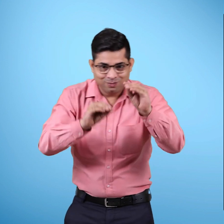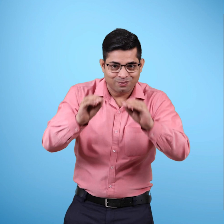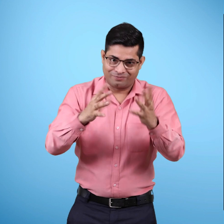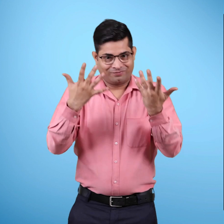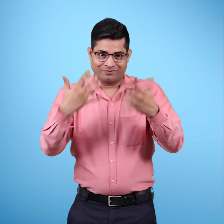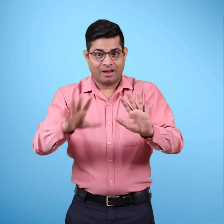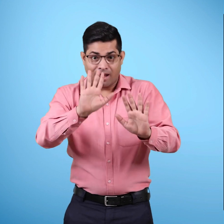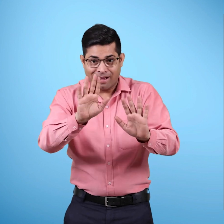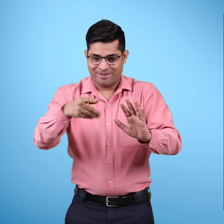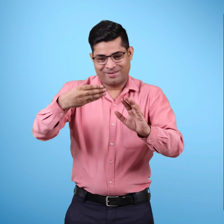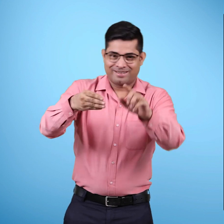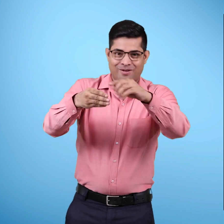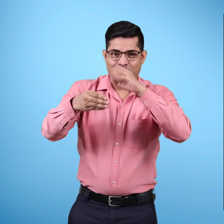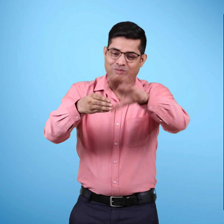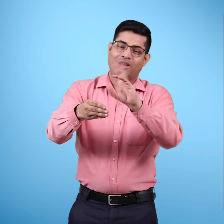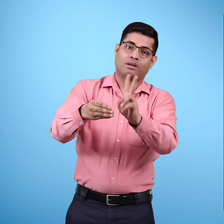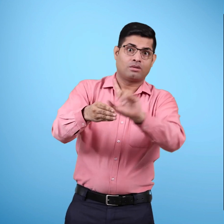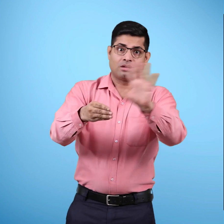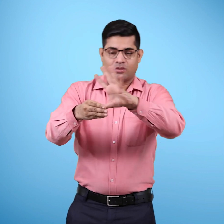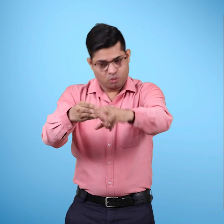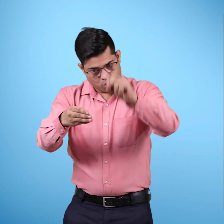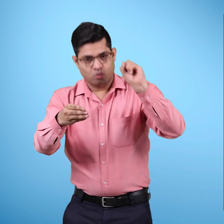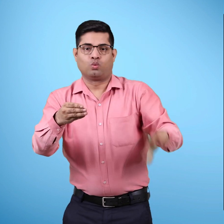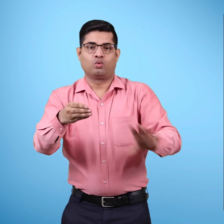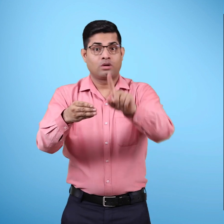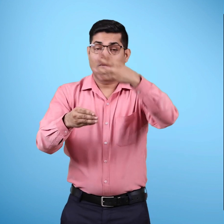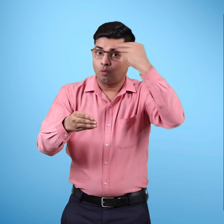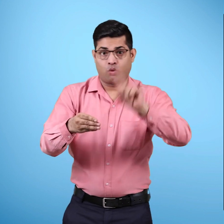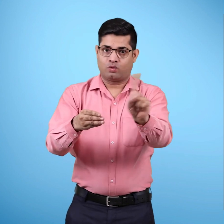Don't forget to remove the polythene bag after the activity.